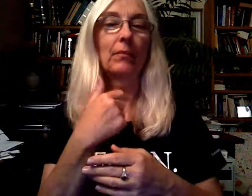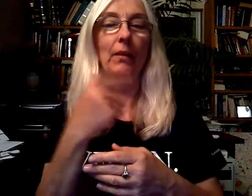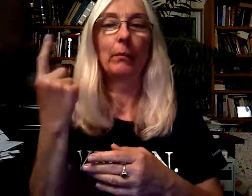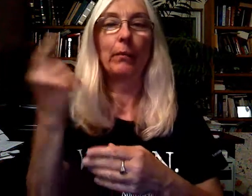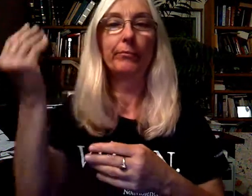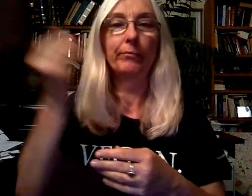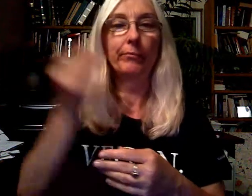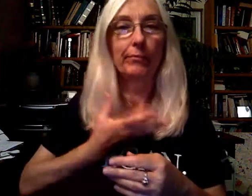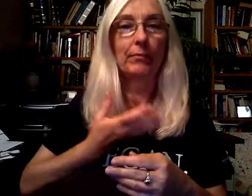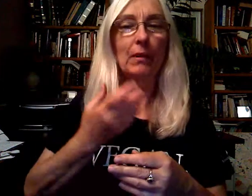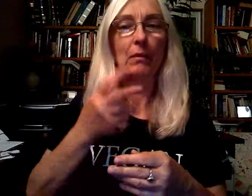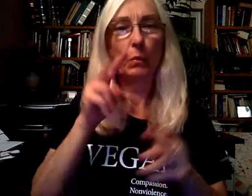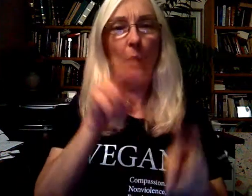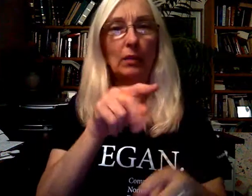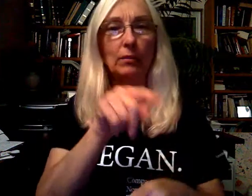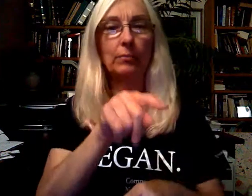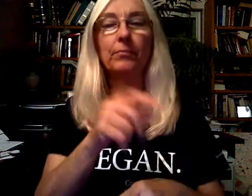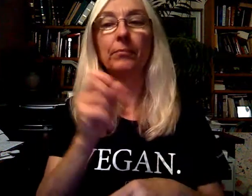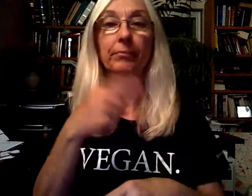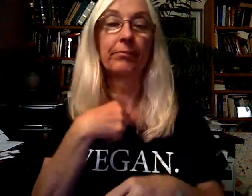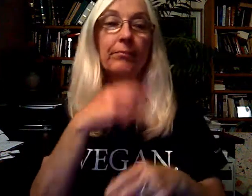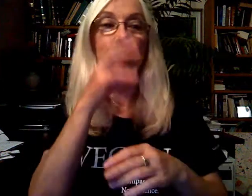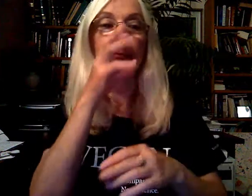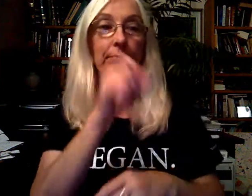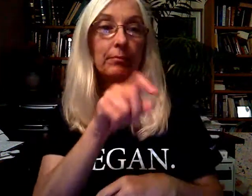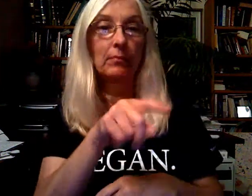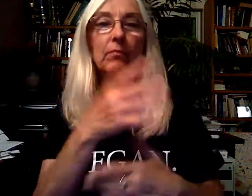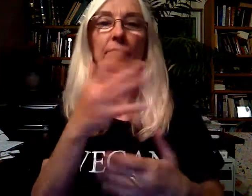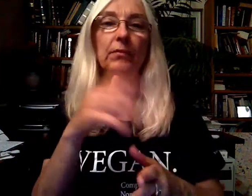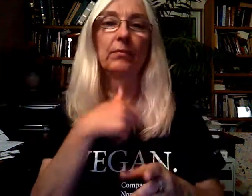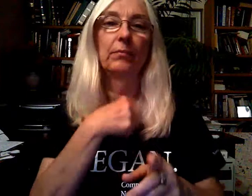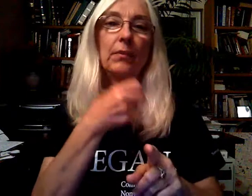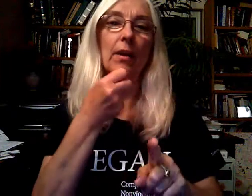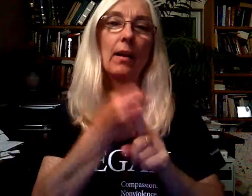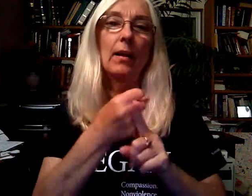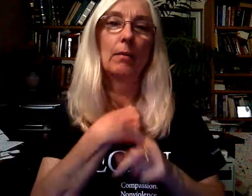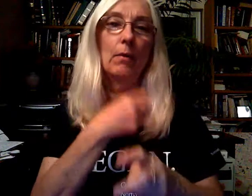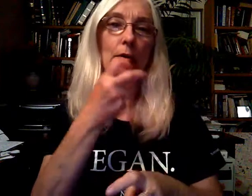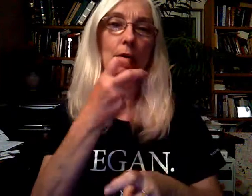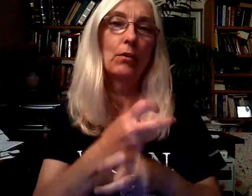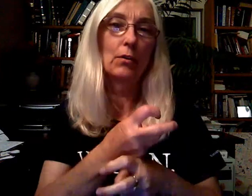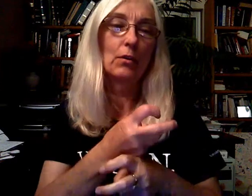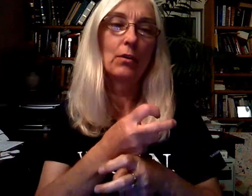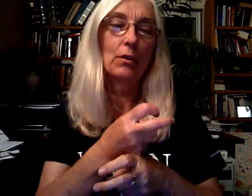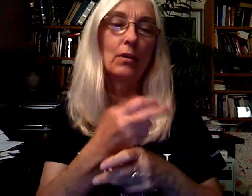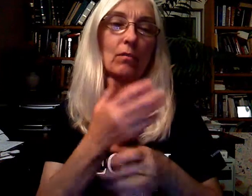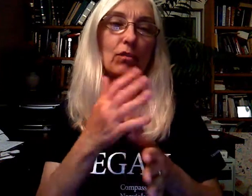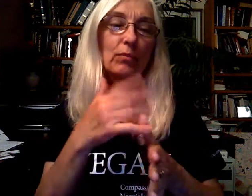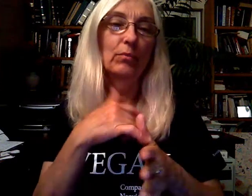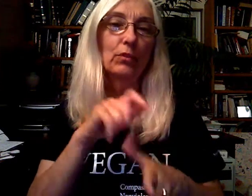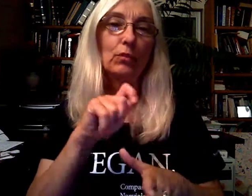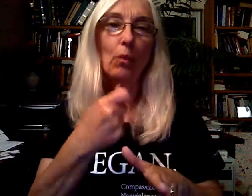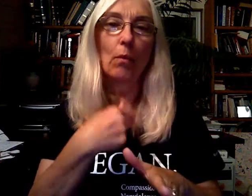Survive. Default continues next. Presented by BlackBerry. Looks. Keep you moving.